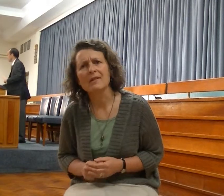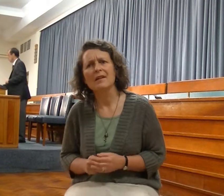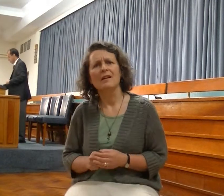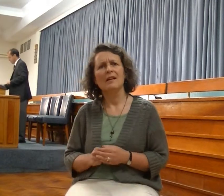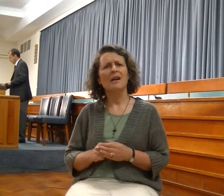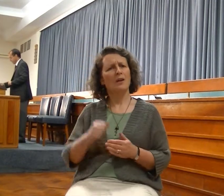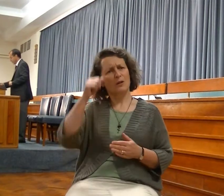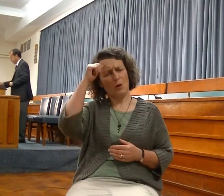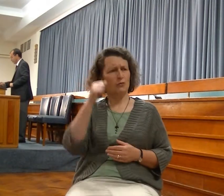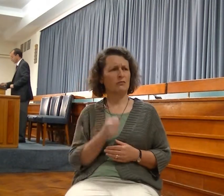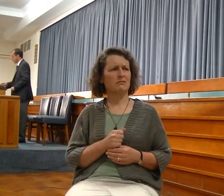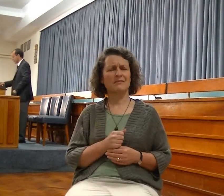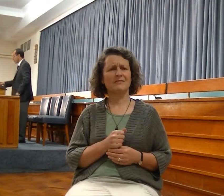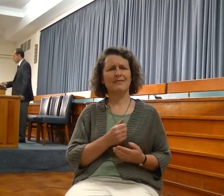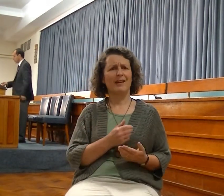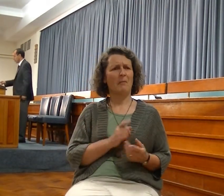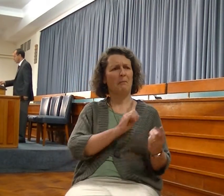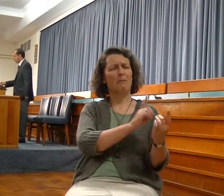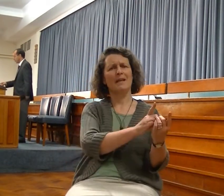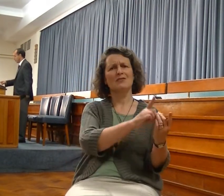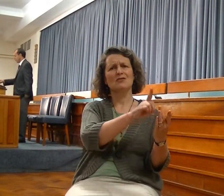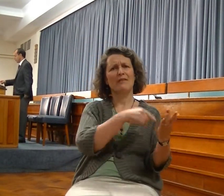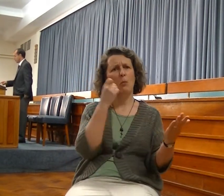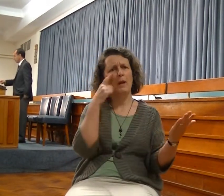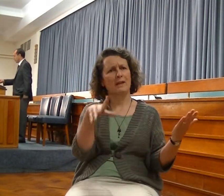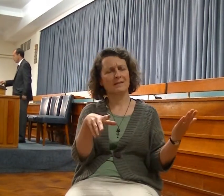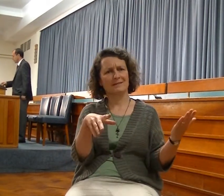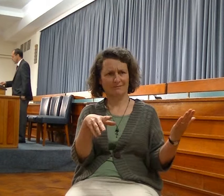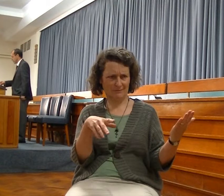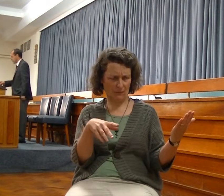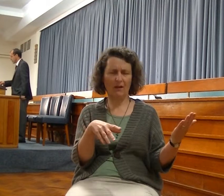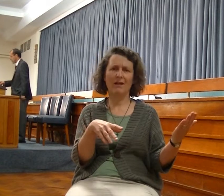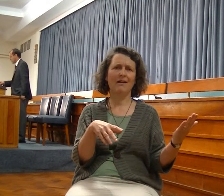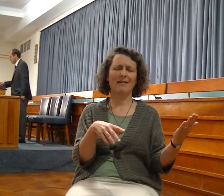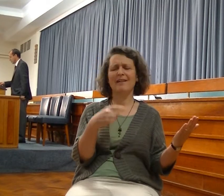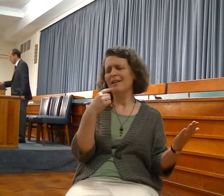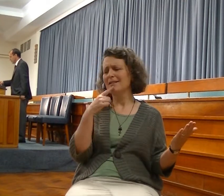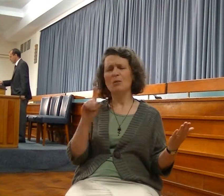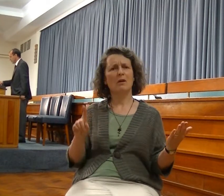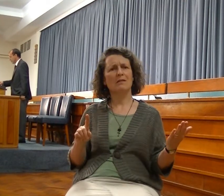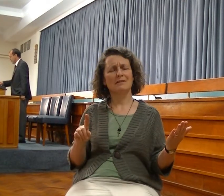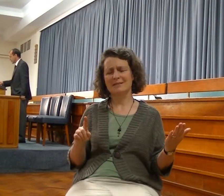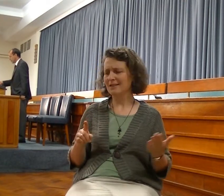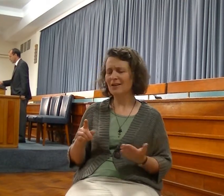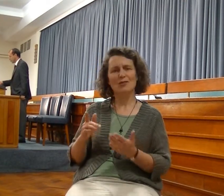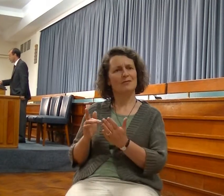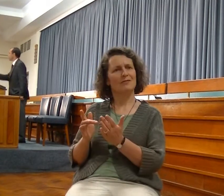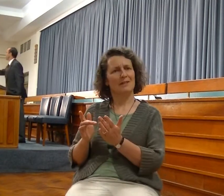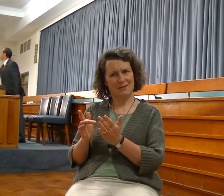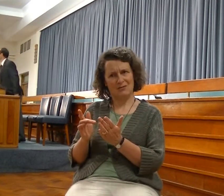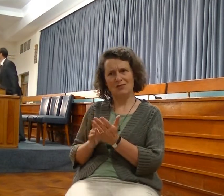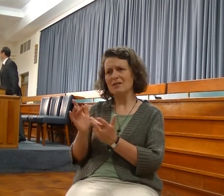you speak with Jehovah's Witnesses, they tell you in verse 43, here is what they say, and Jesus said unto him,